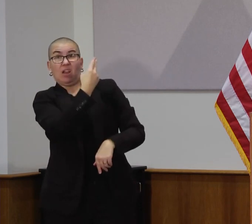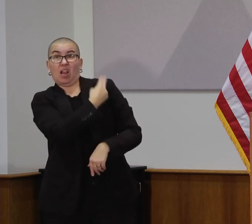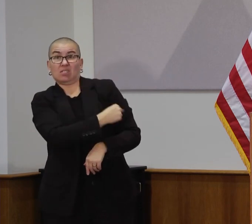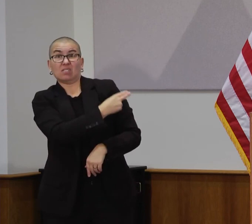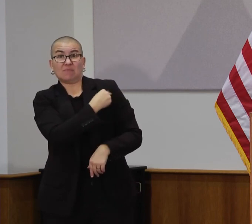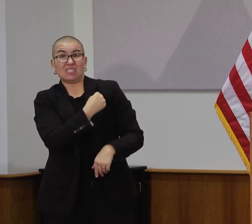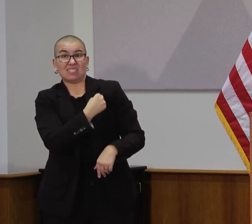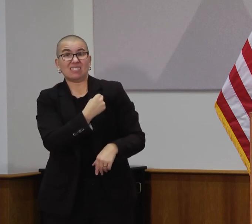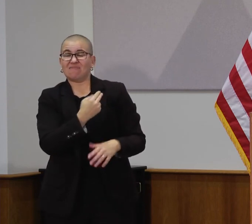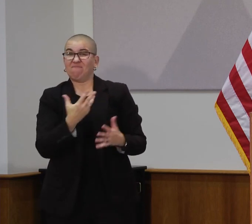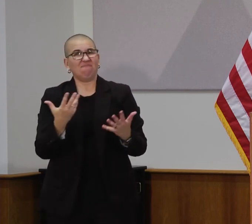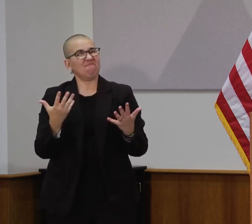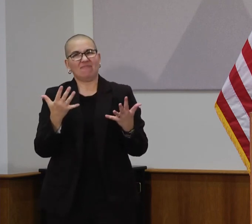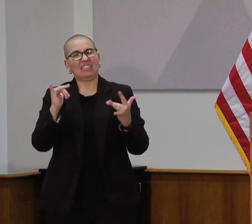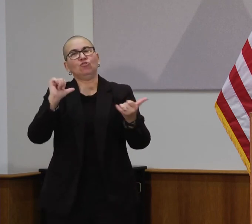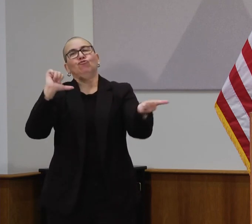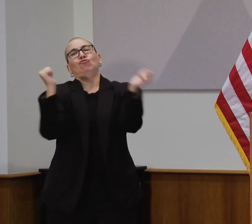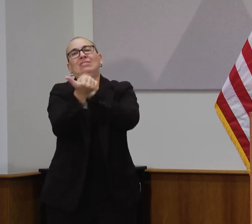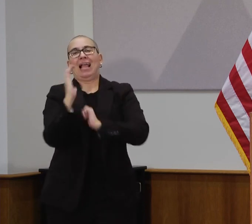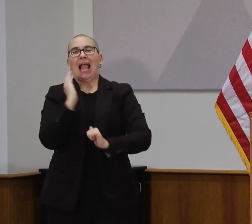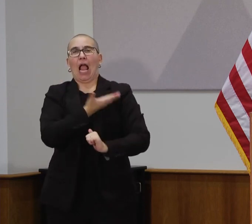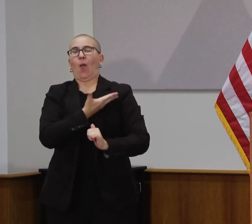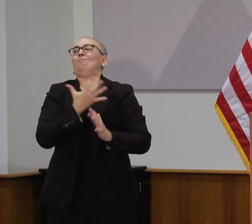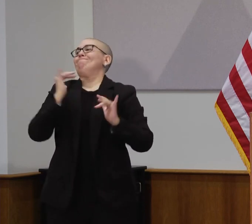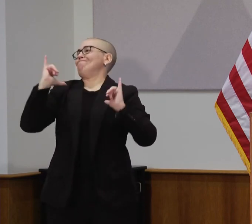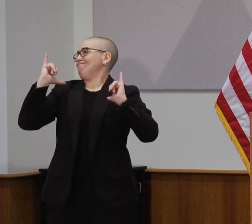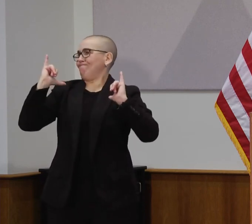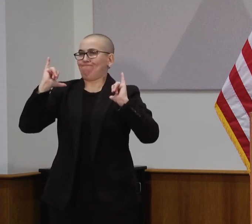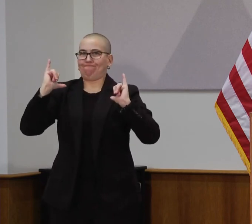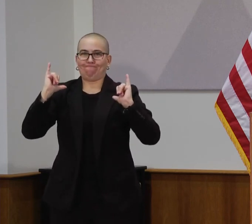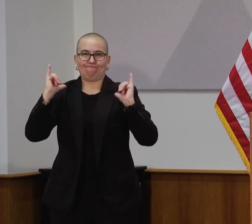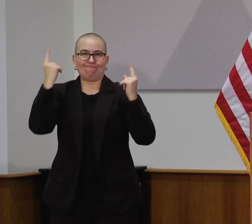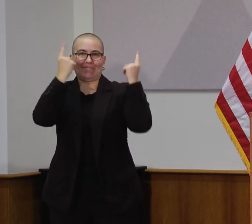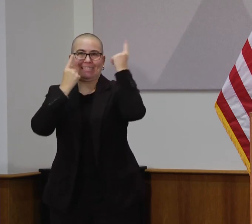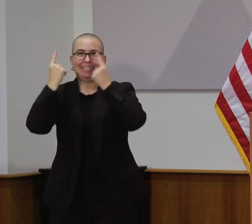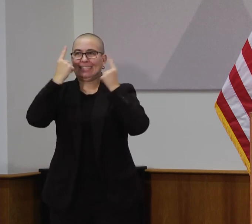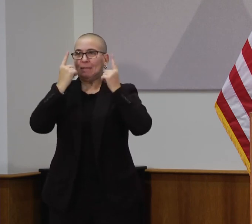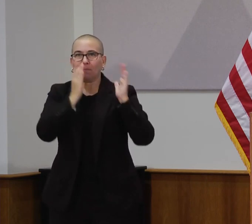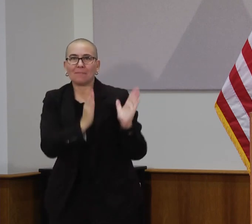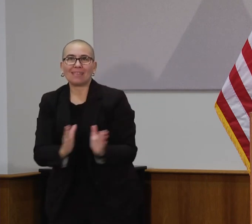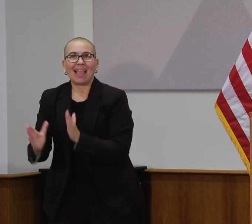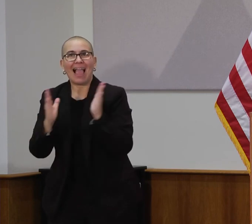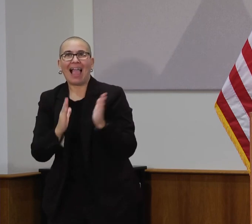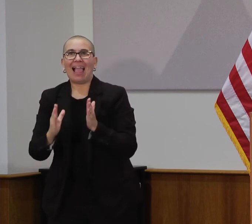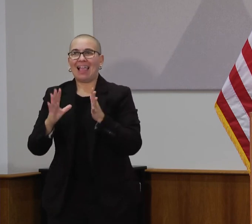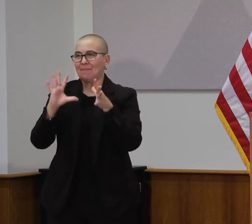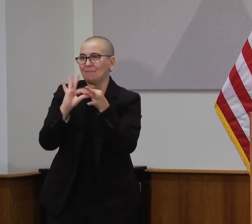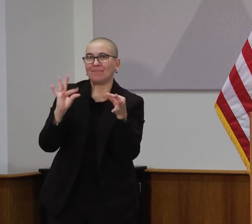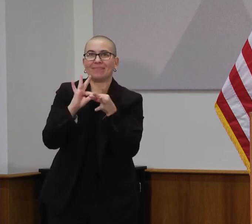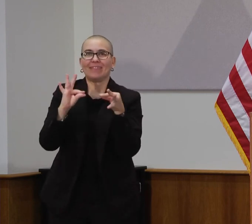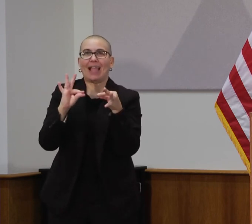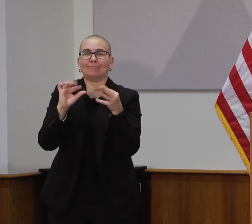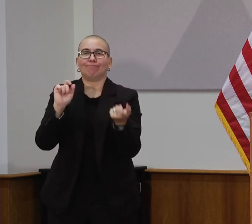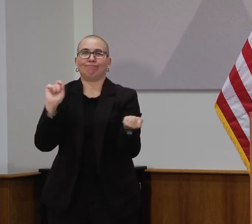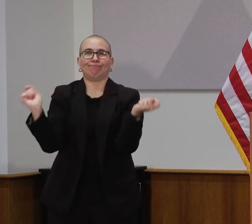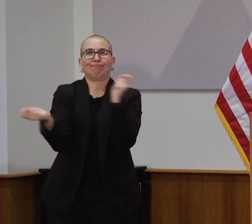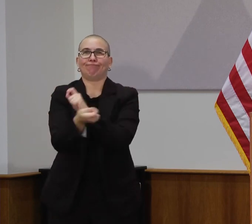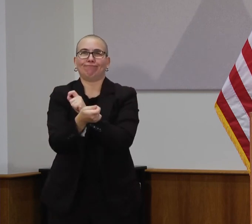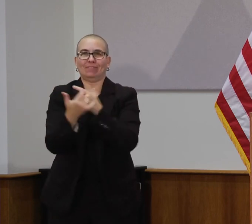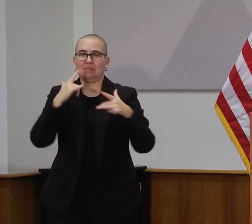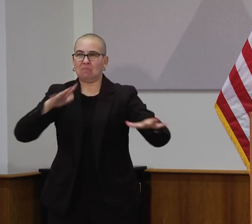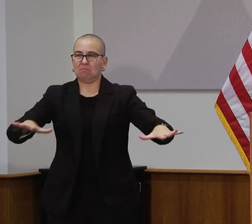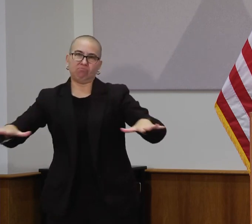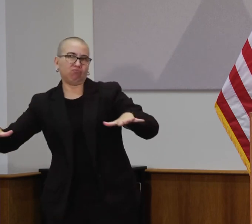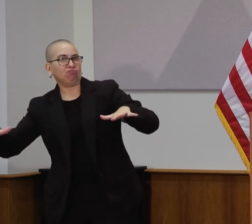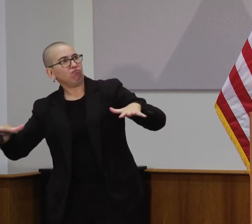changed the way we see so many things right now. The ground is really shifting under our feet, and we need to adapt quickly. The plans we thought might be